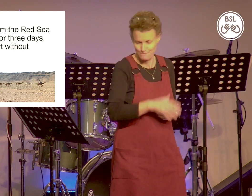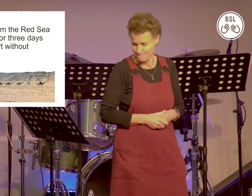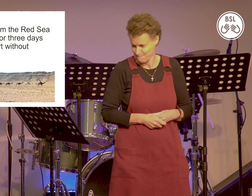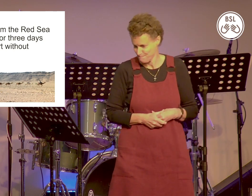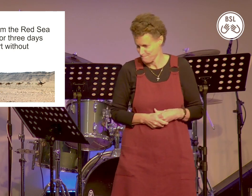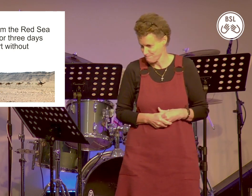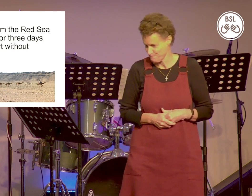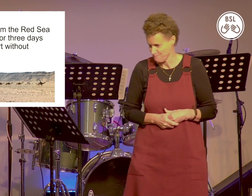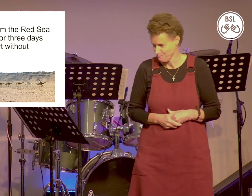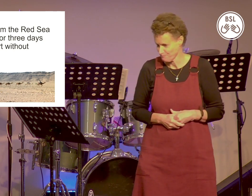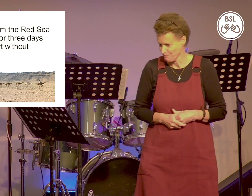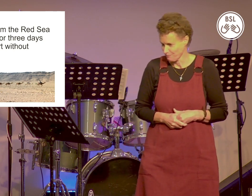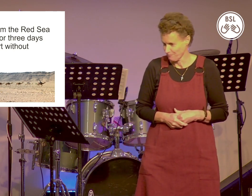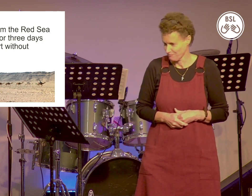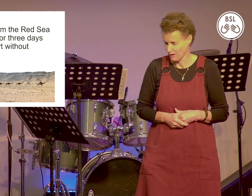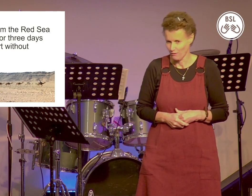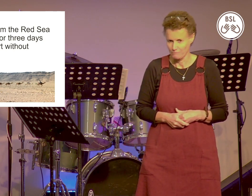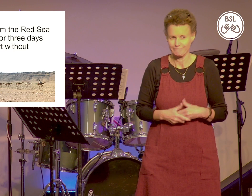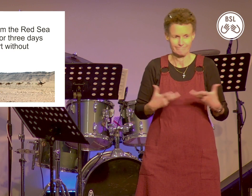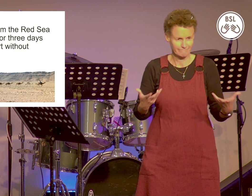without finding any water.